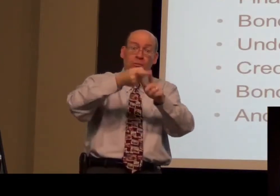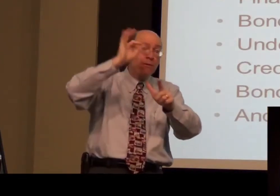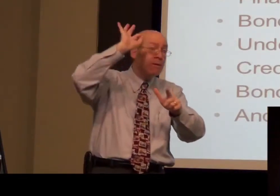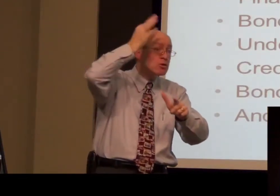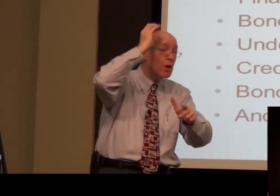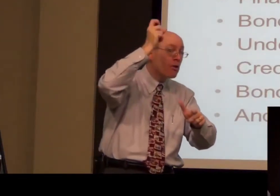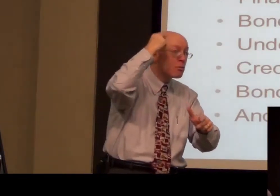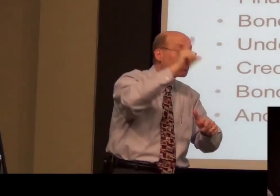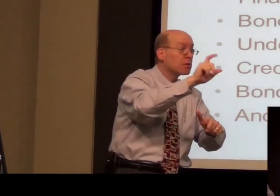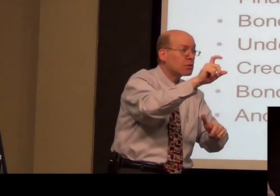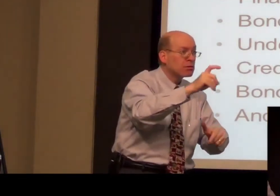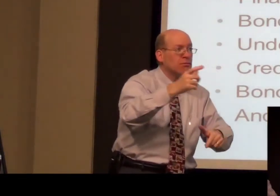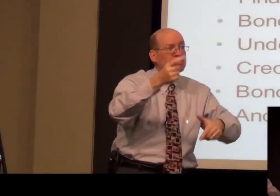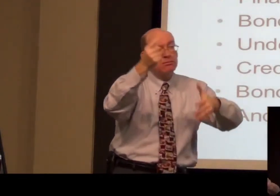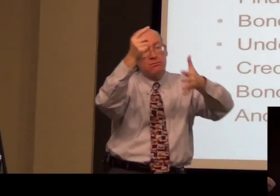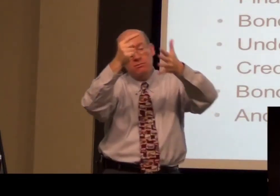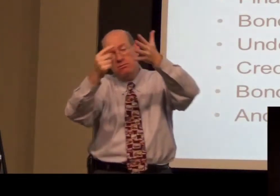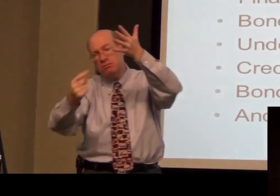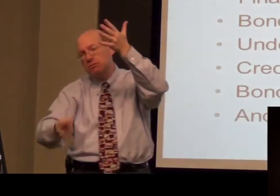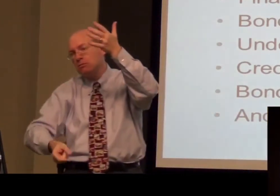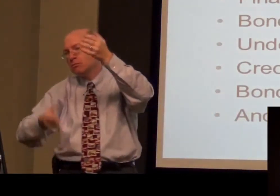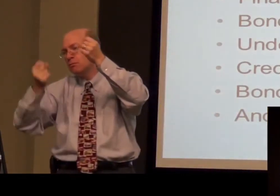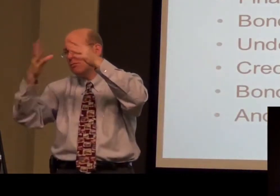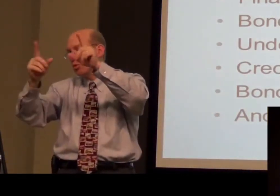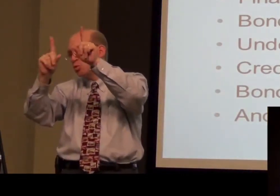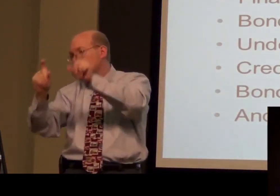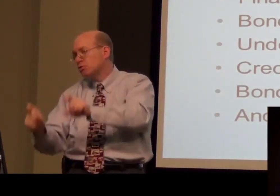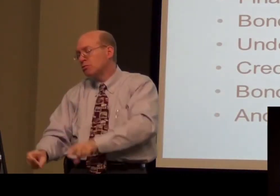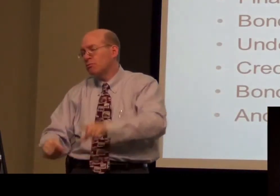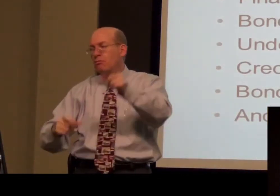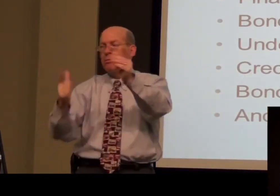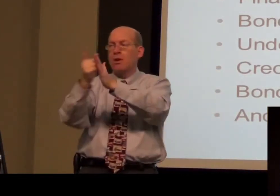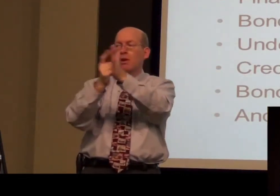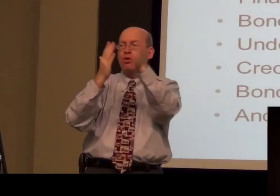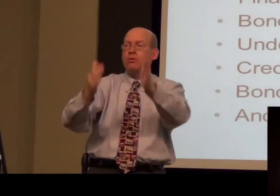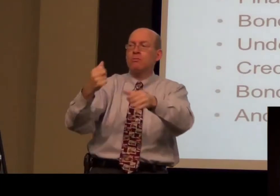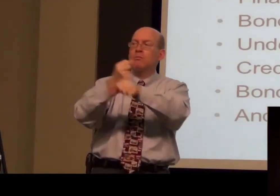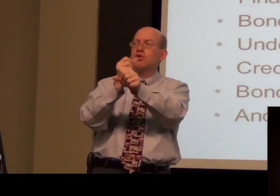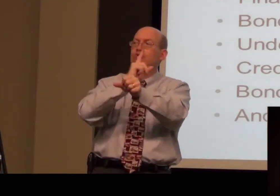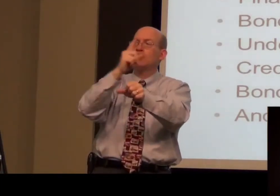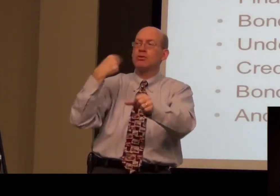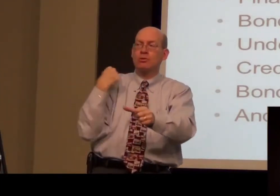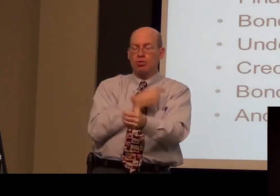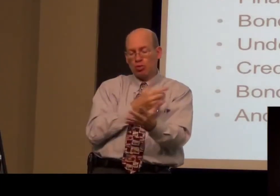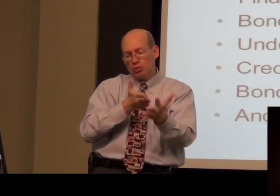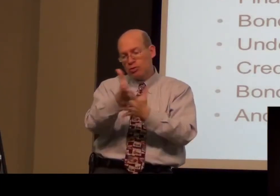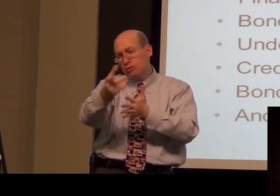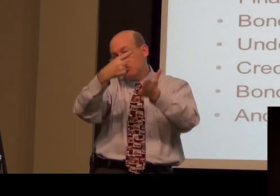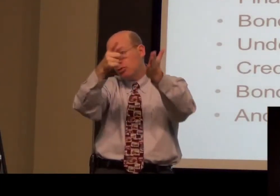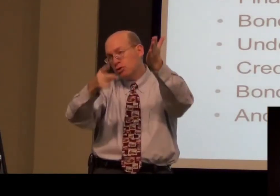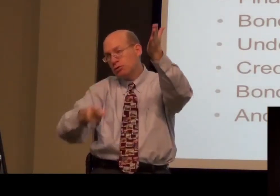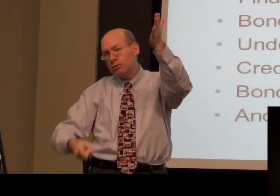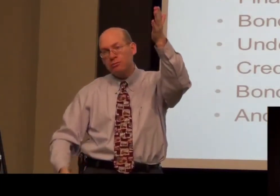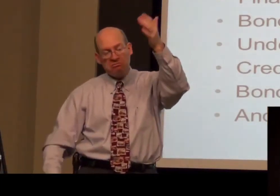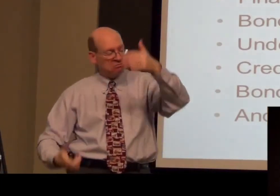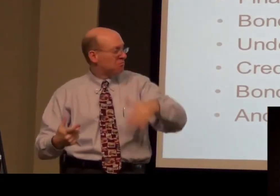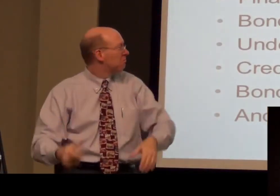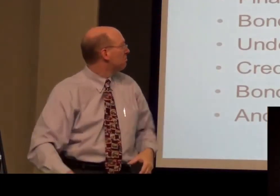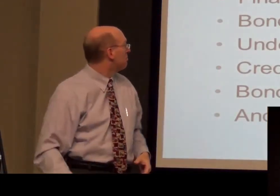to be able to issue those bonds, have the authority to issue those bonds. So we had to make sure we were going through the